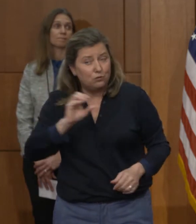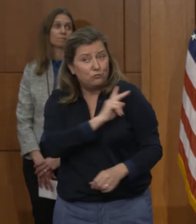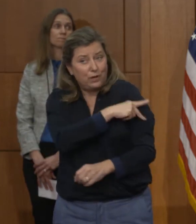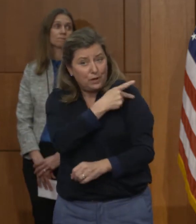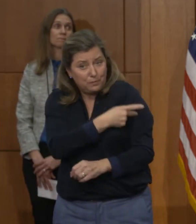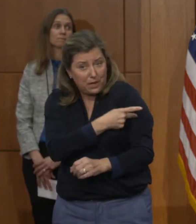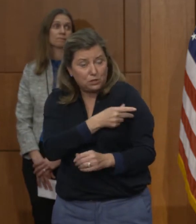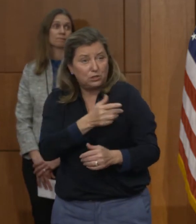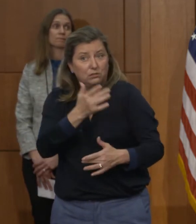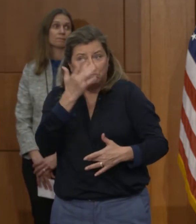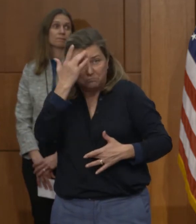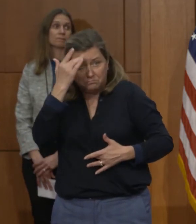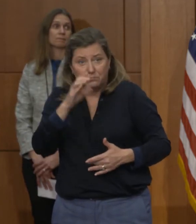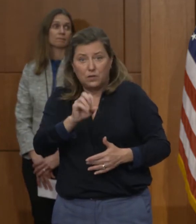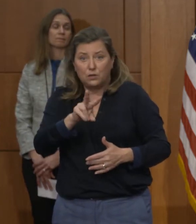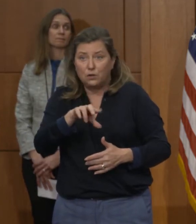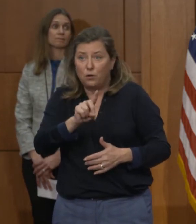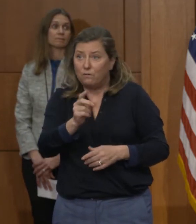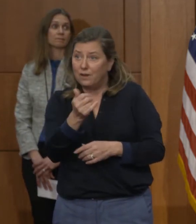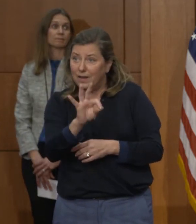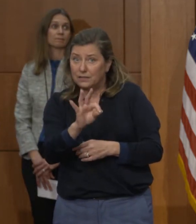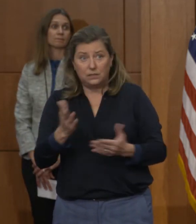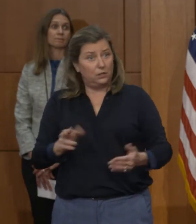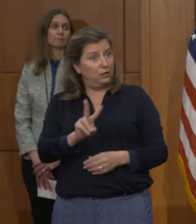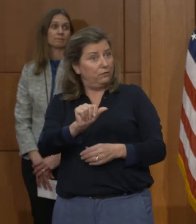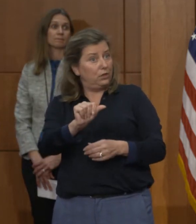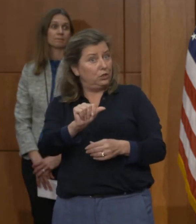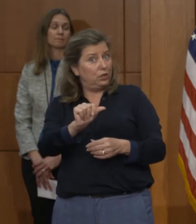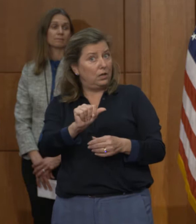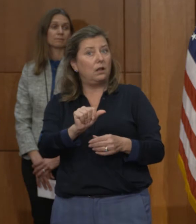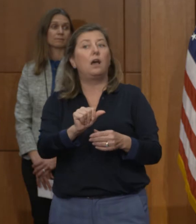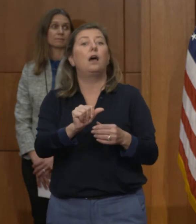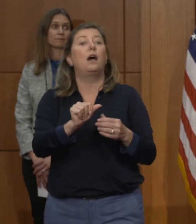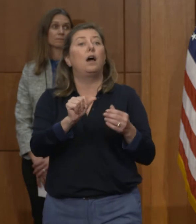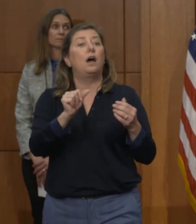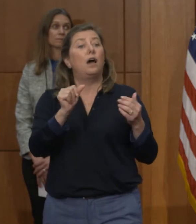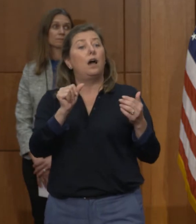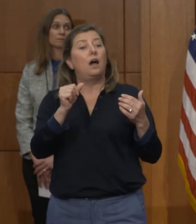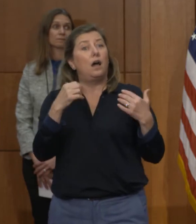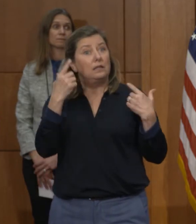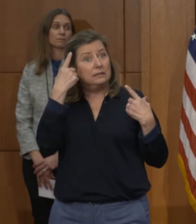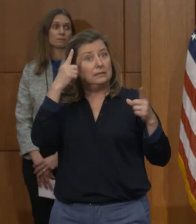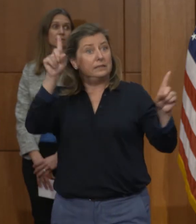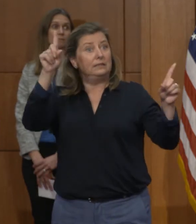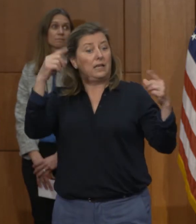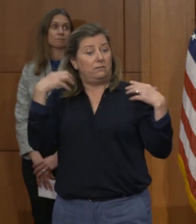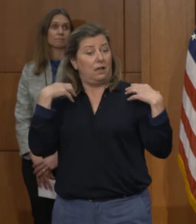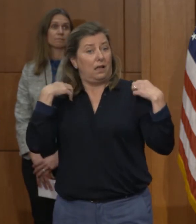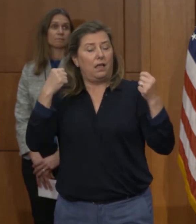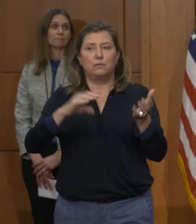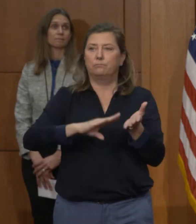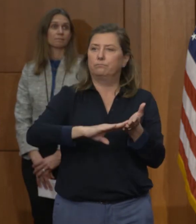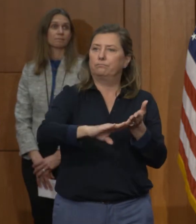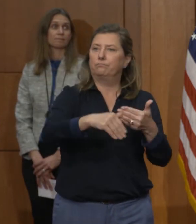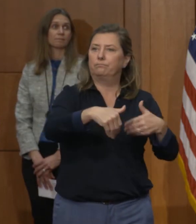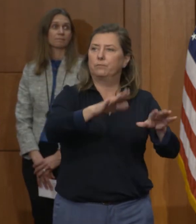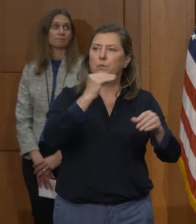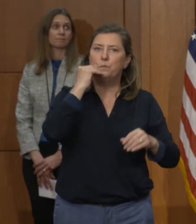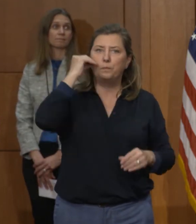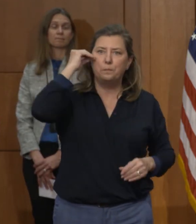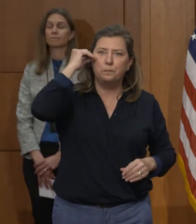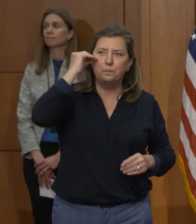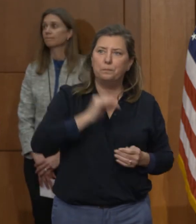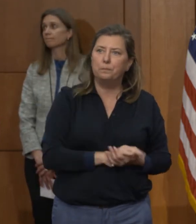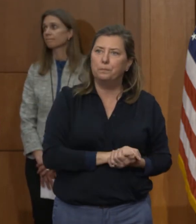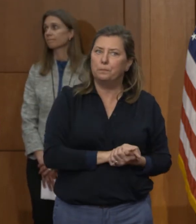with COVID-19 in Virginia have been treated successfully and discharged. And